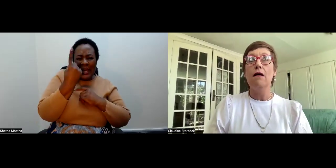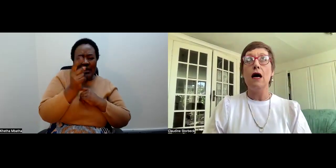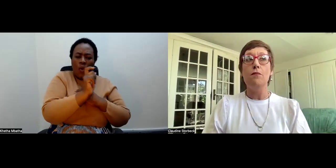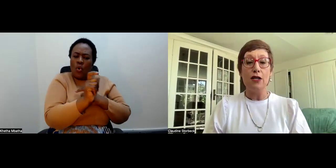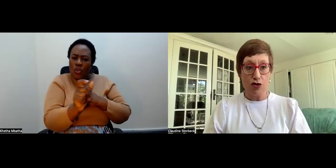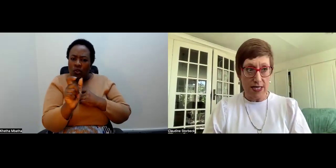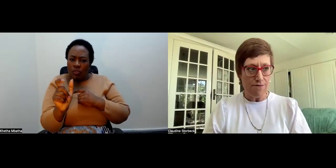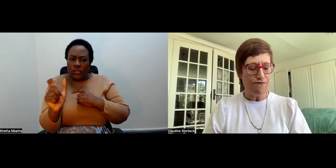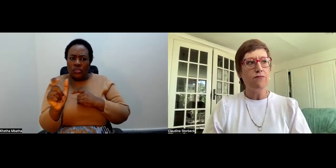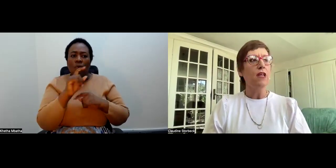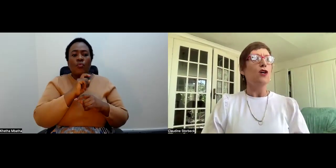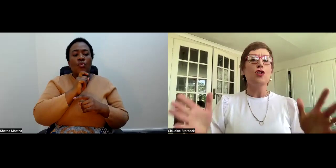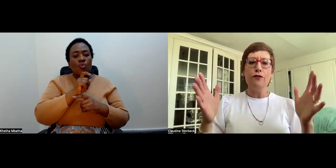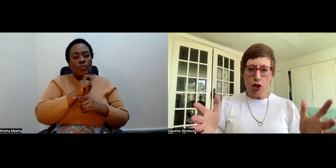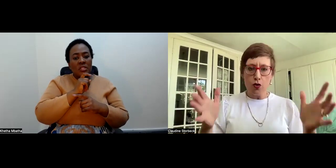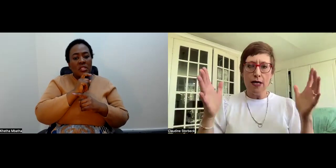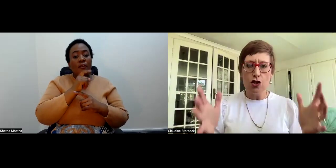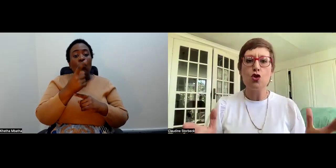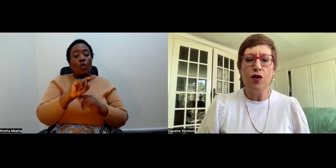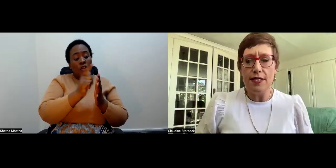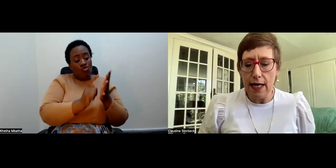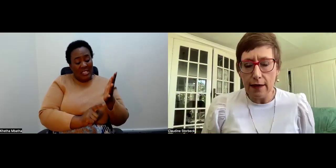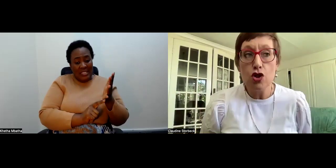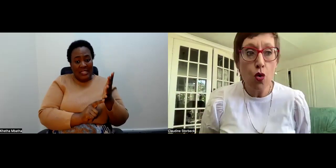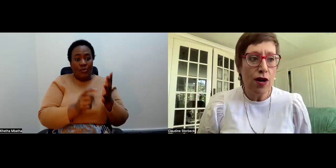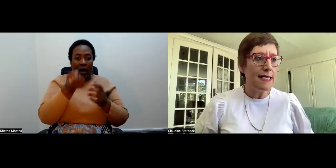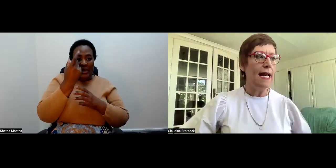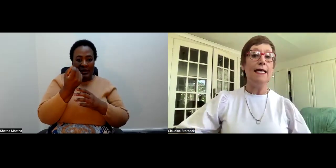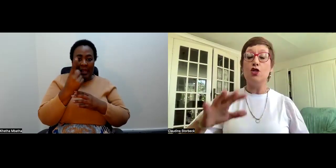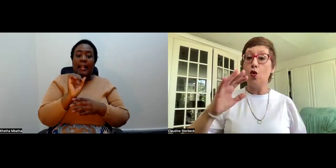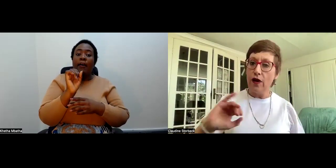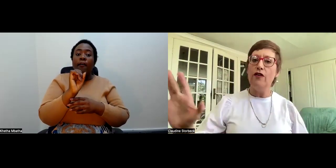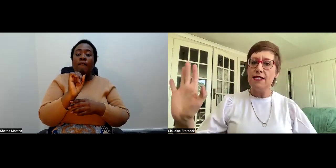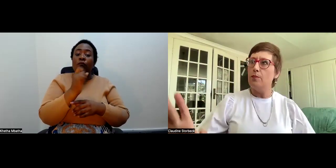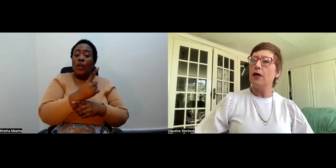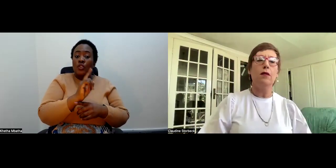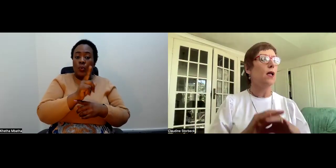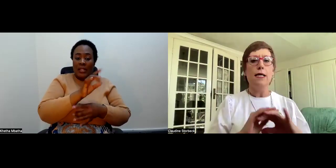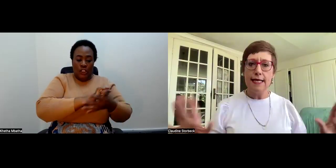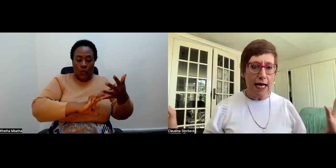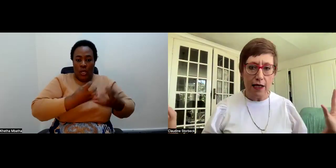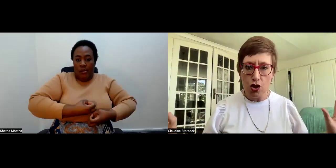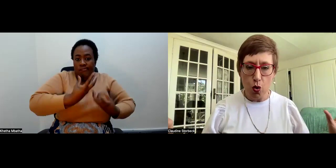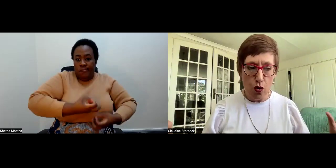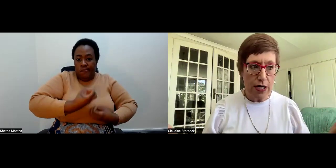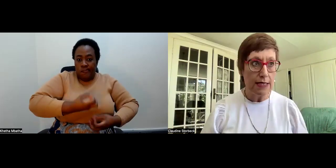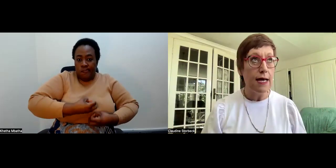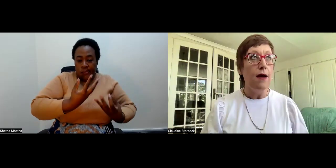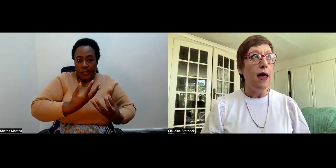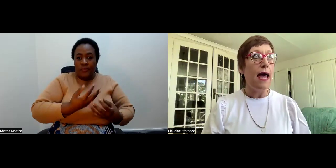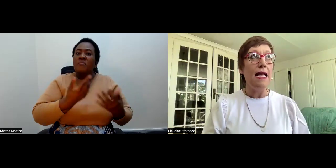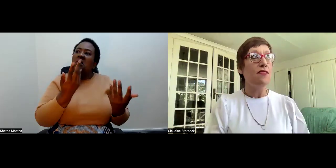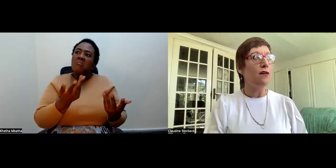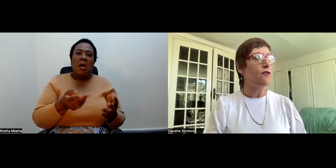in literacy. So the first one is storytelling. Storytelling is your very typical telling